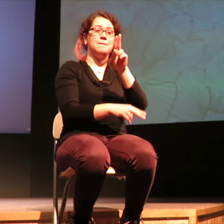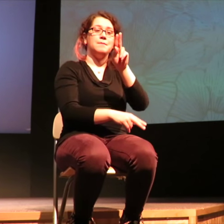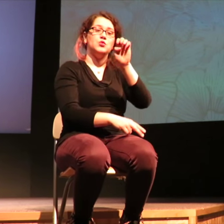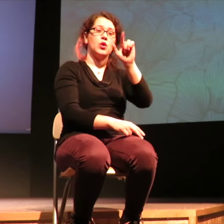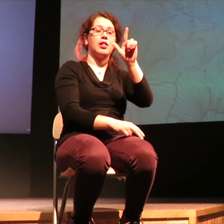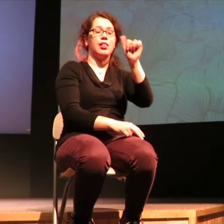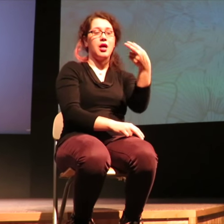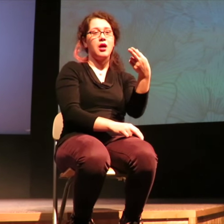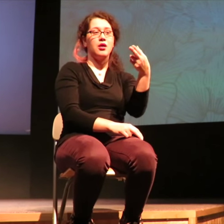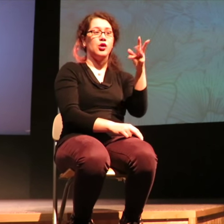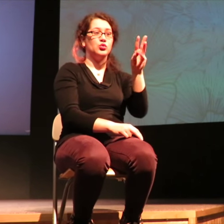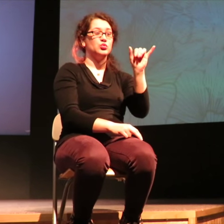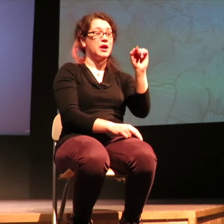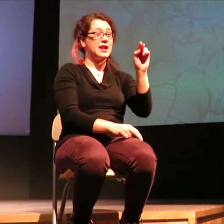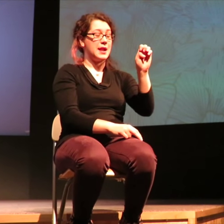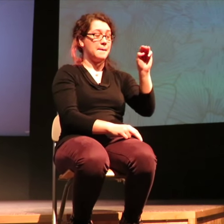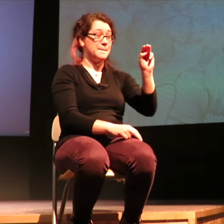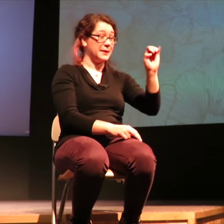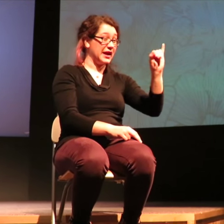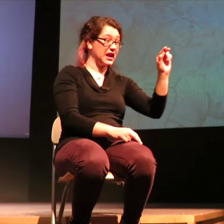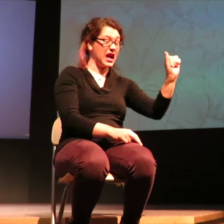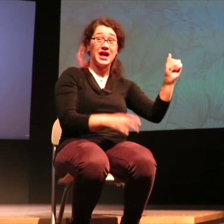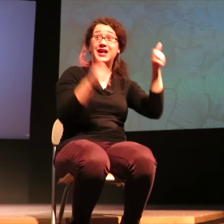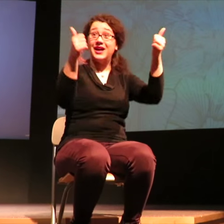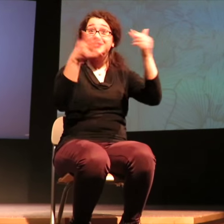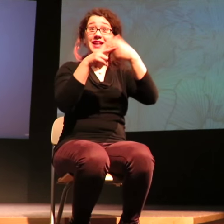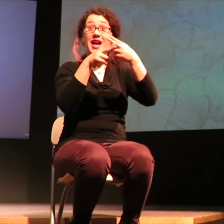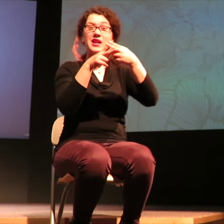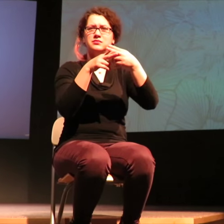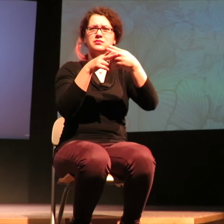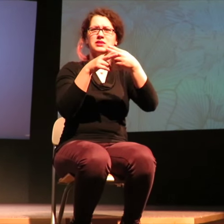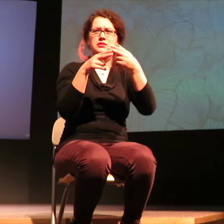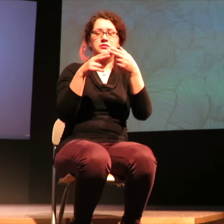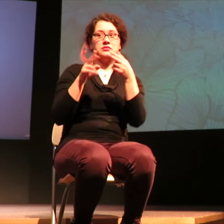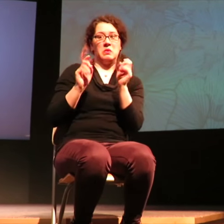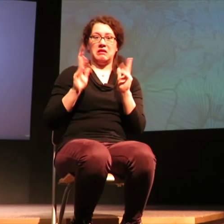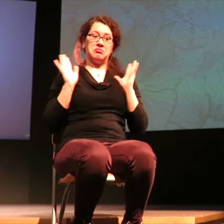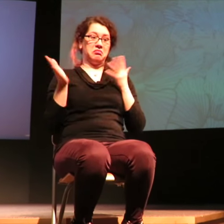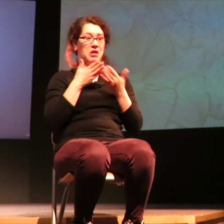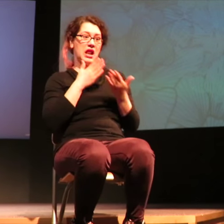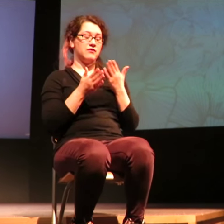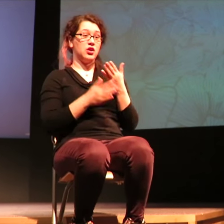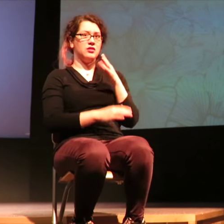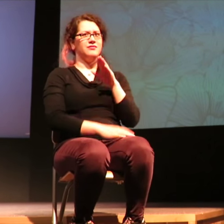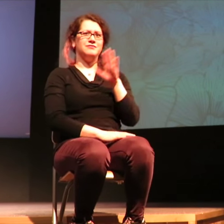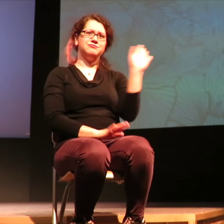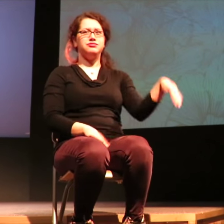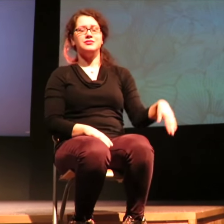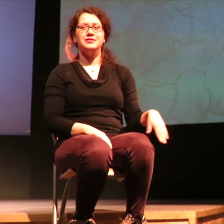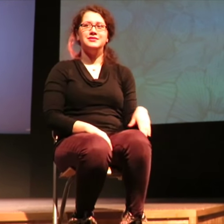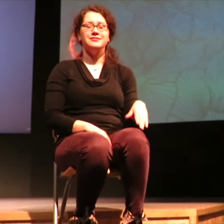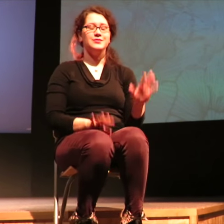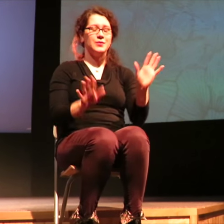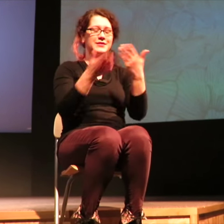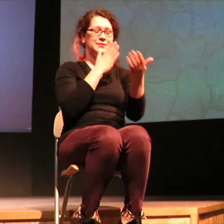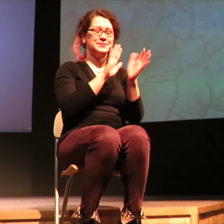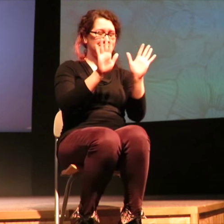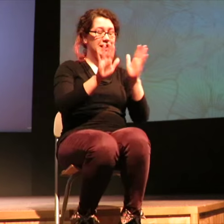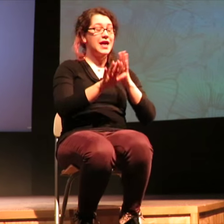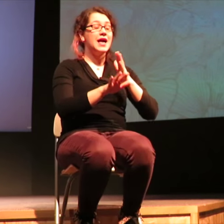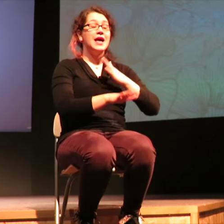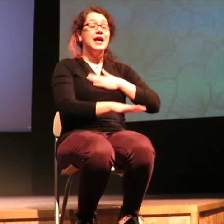awesome? Apparently not, so that's cool. Whatever. I'm gonna put Beulah on you. And, anyway, yeah,